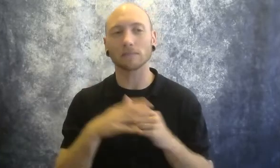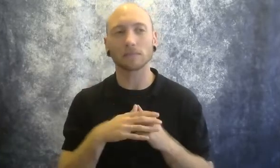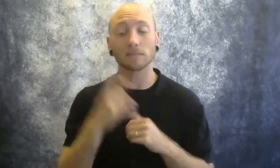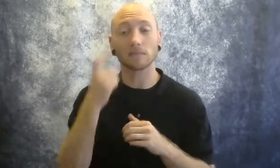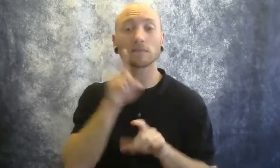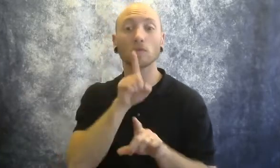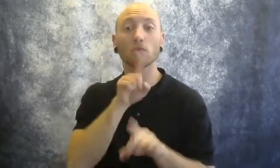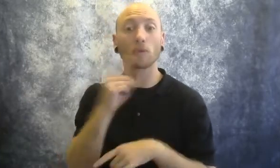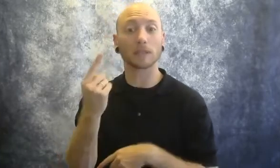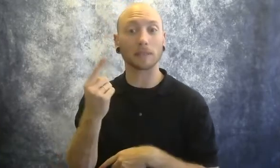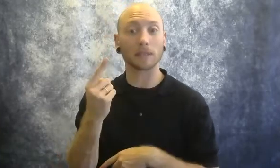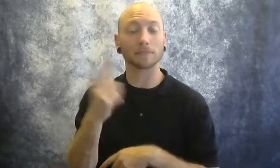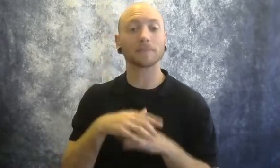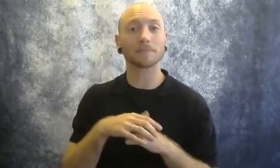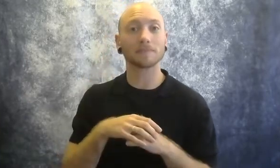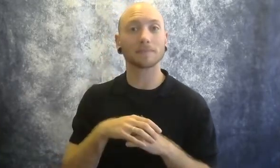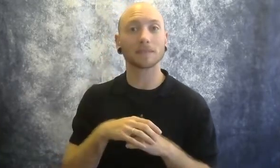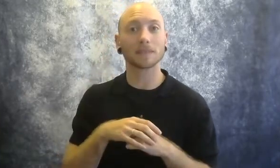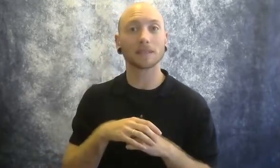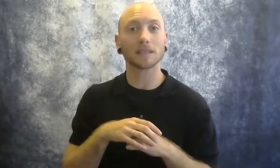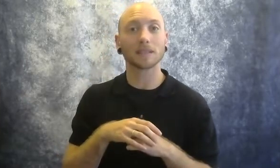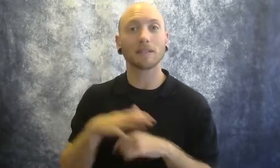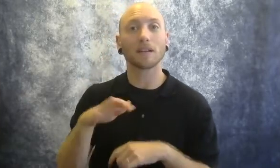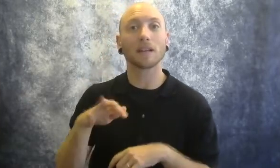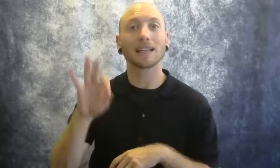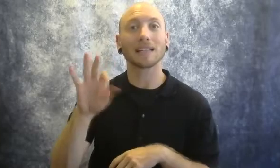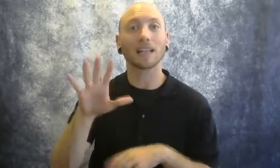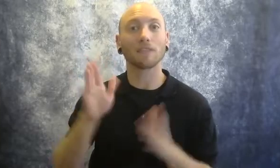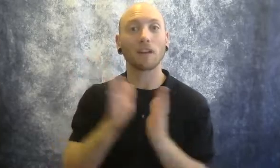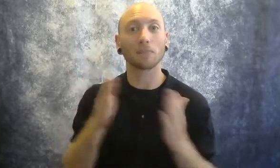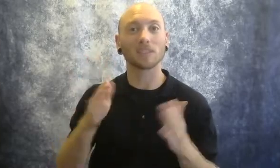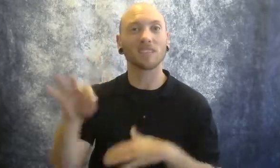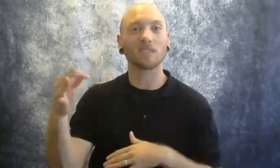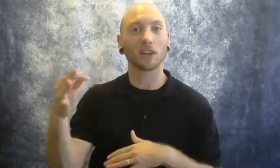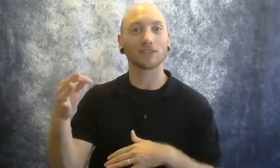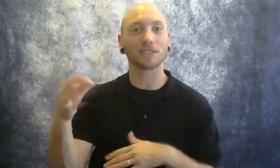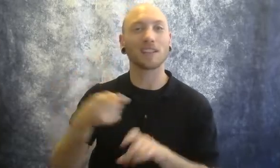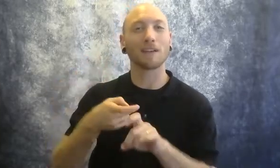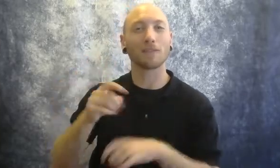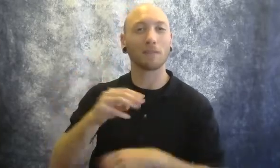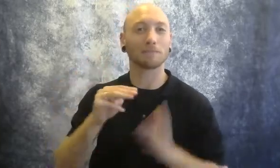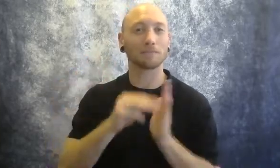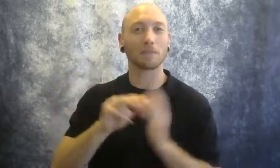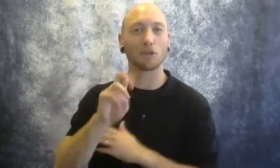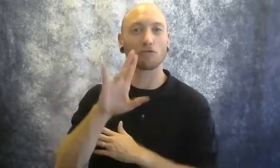illustrate. I just placed an order for 95 French language books to a bookstore